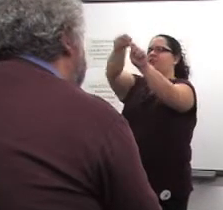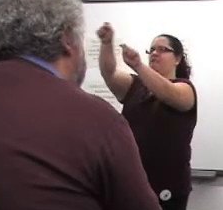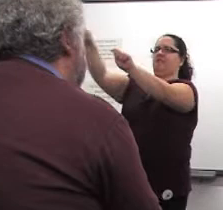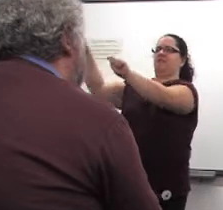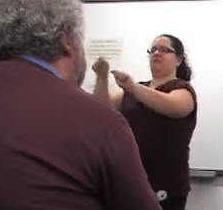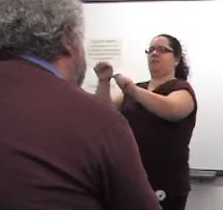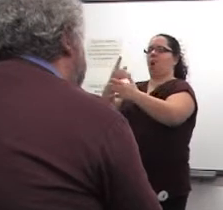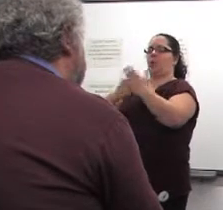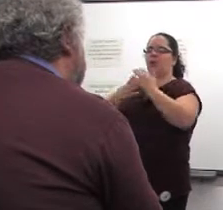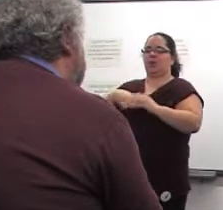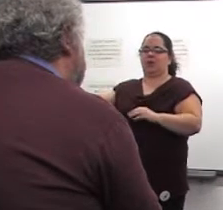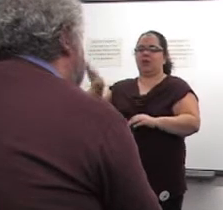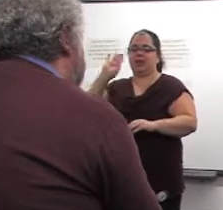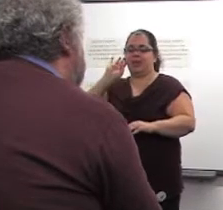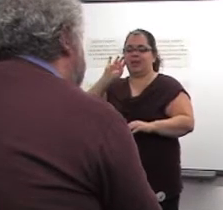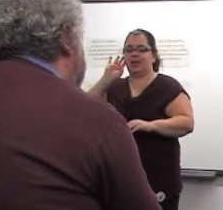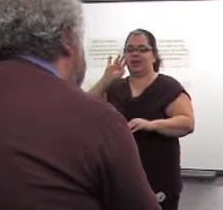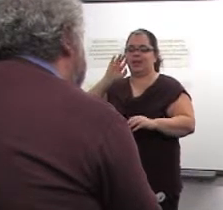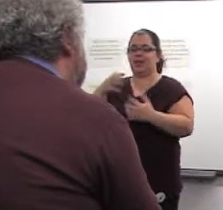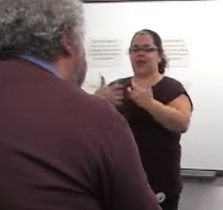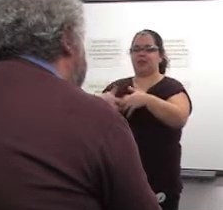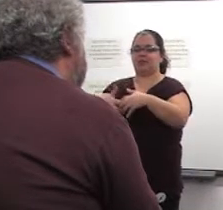It was the movement that caught his eye.